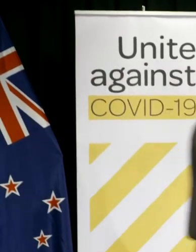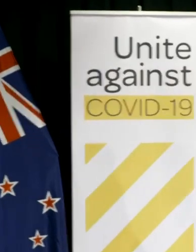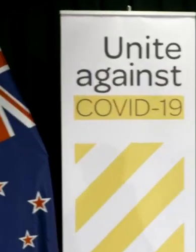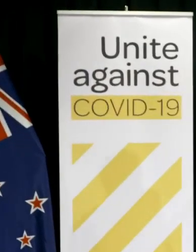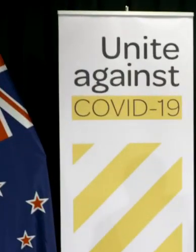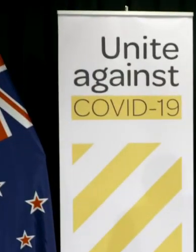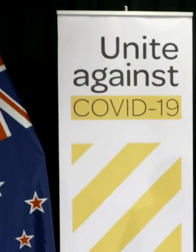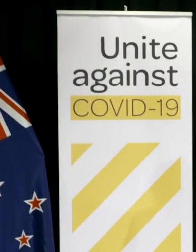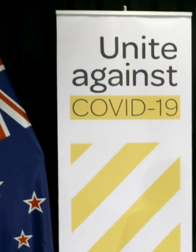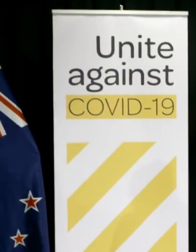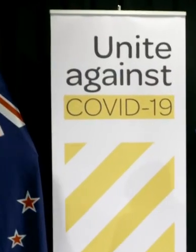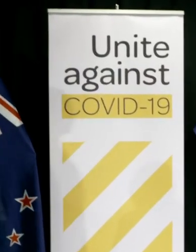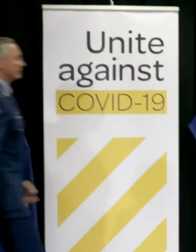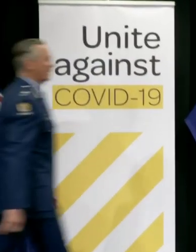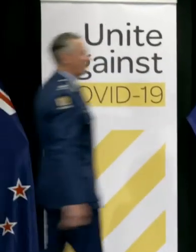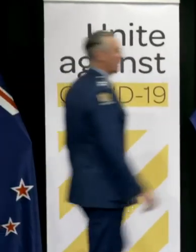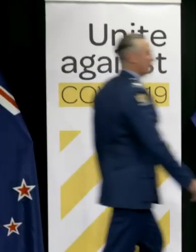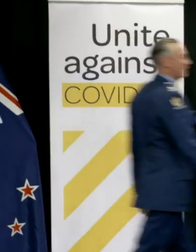week, most heading from...